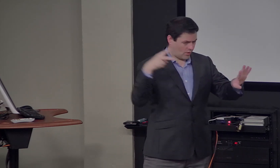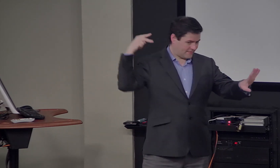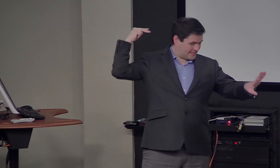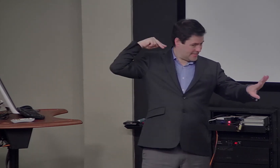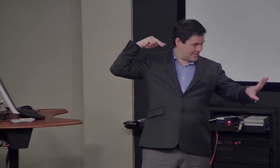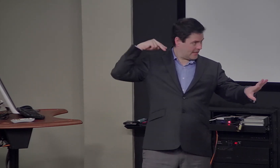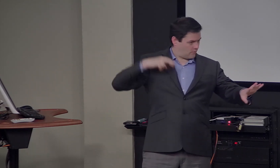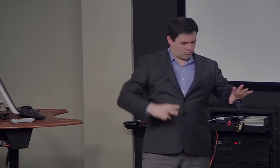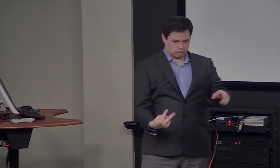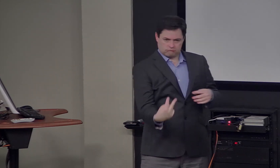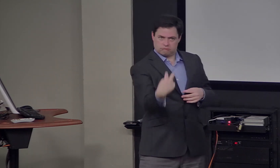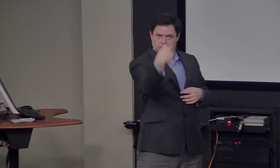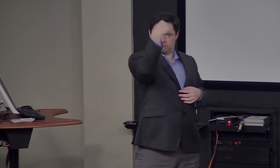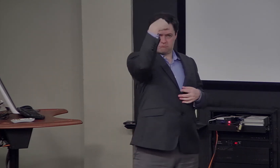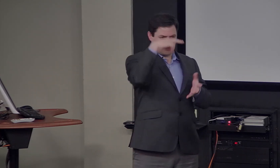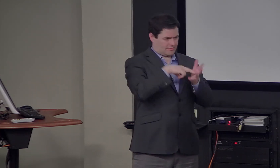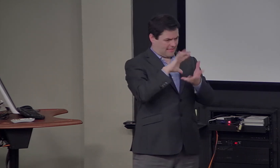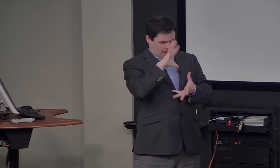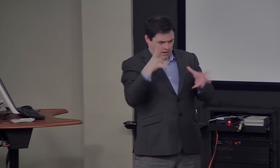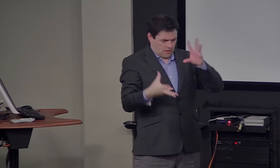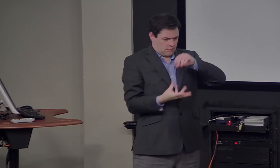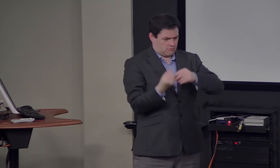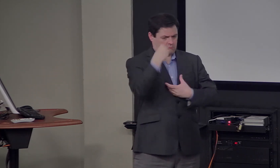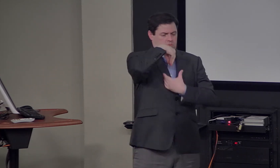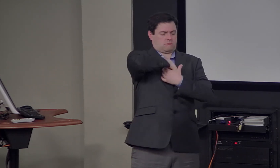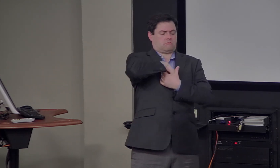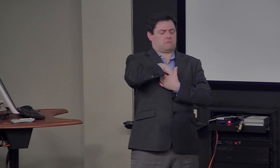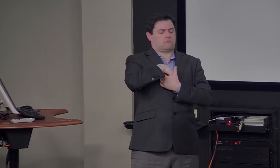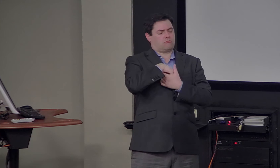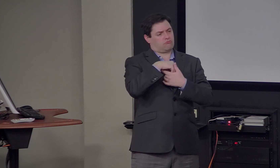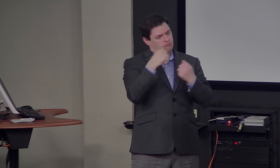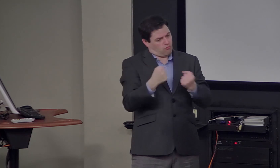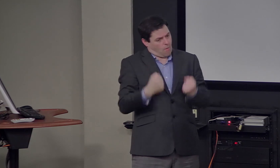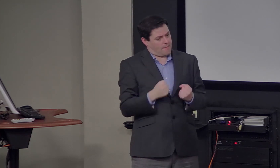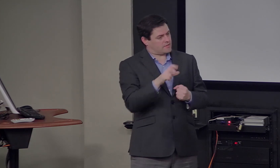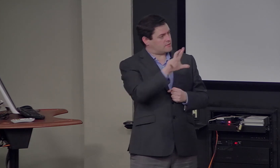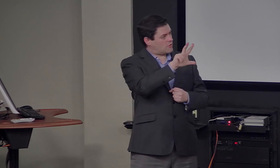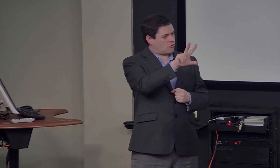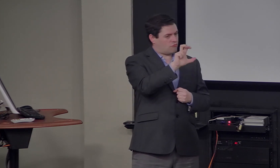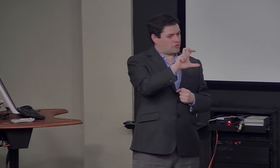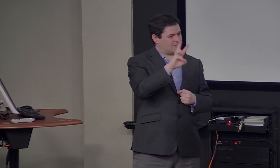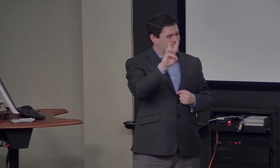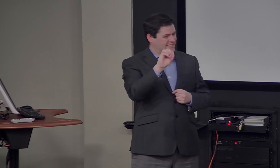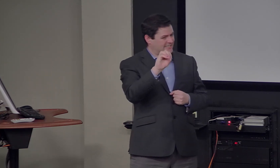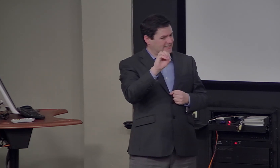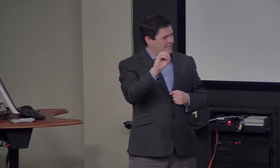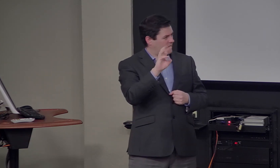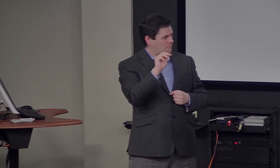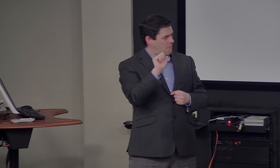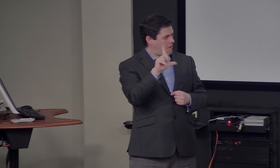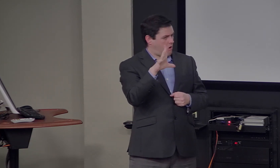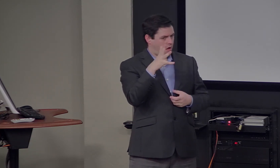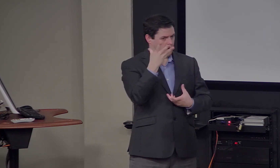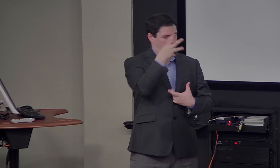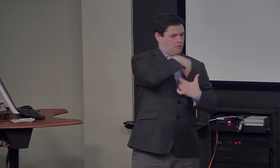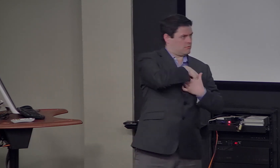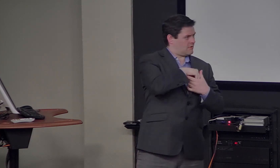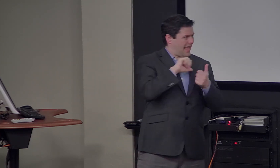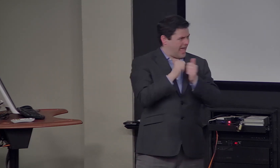by adults in all different ways and forms from all different perspectives, and they're able to use that kind of